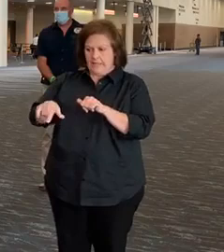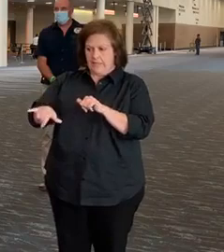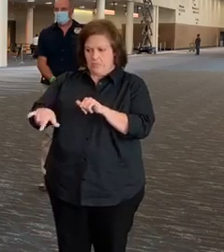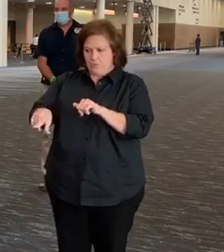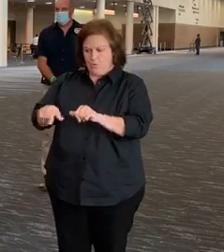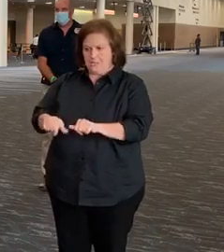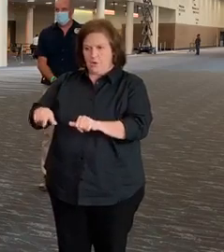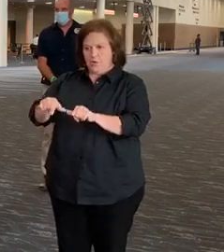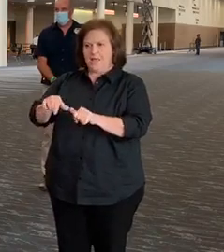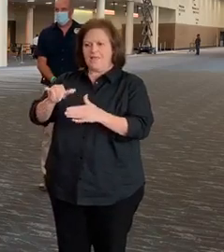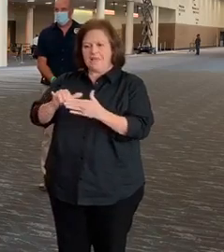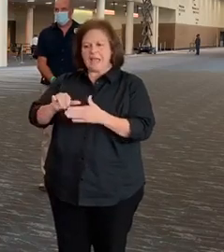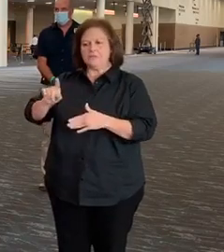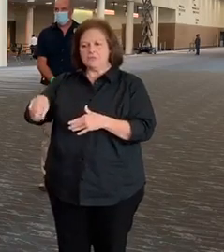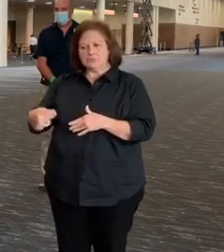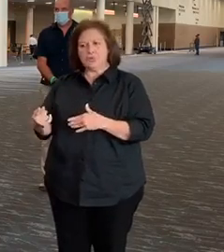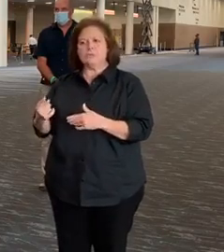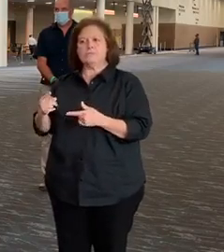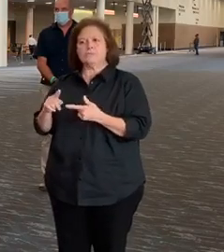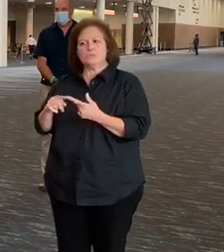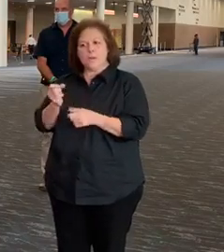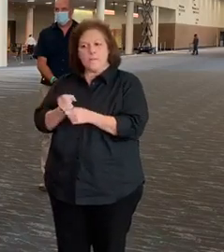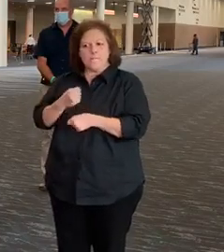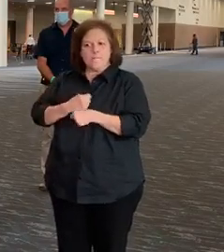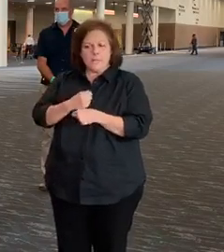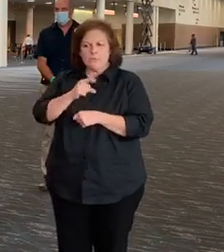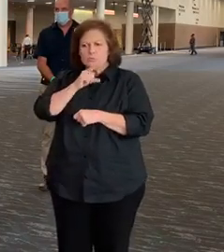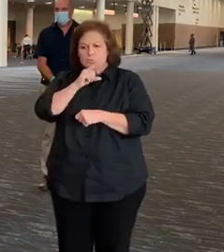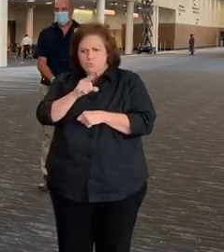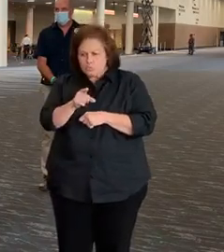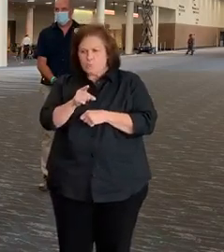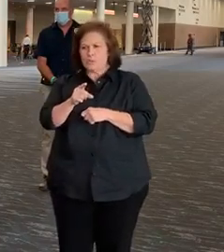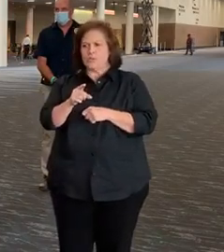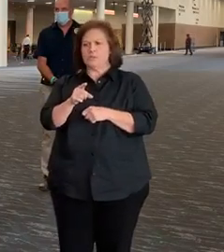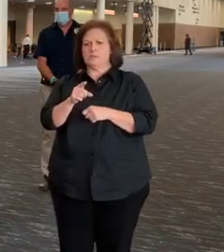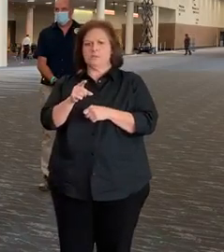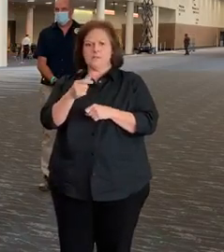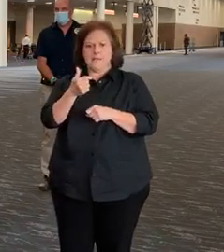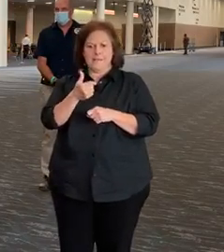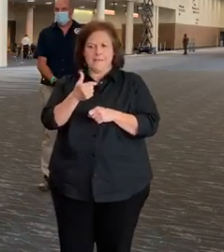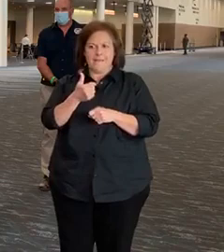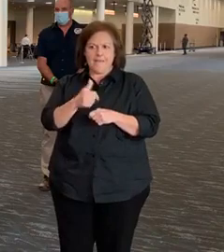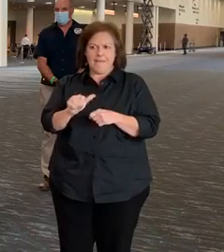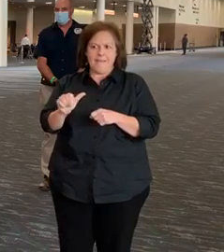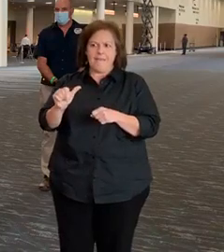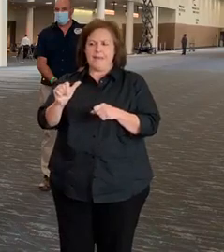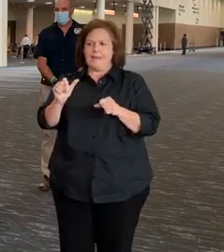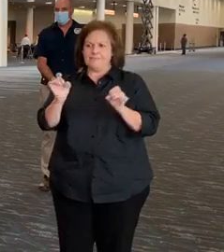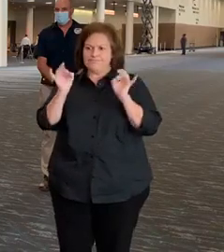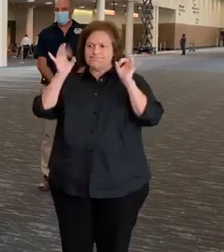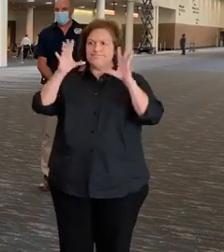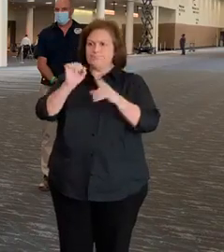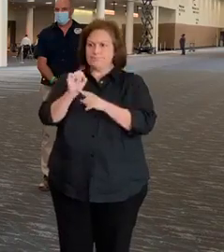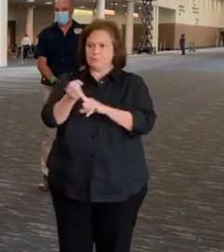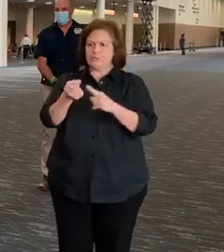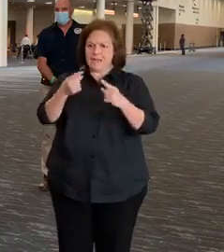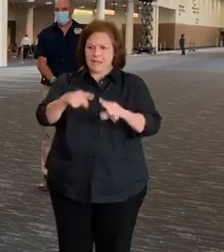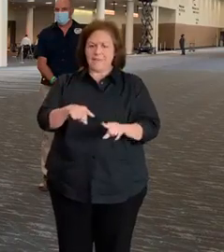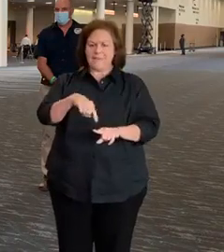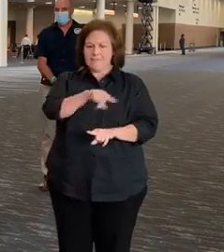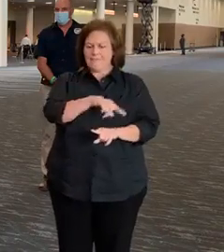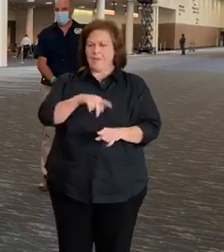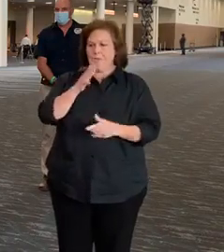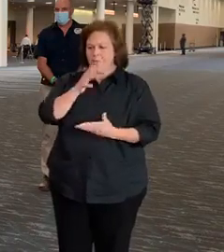just another layer to make sure we don't have any tragedies in the hotel as much as is in anybody's